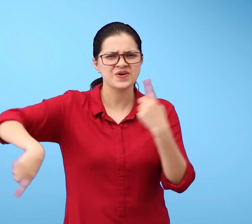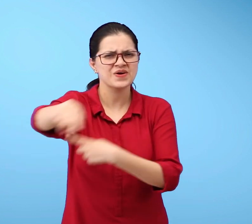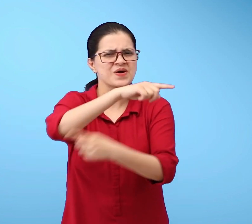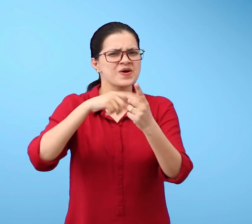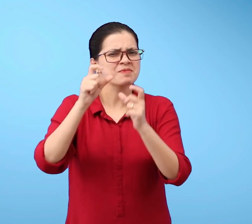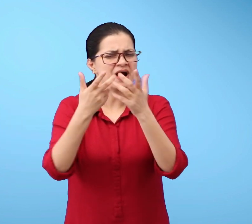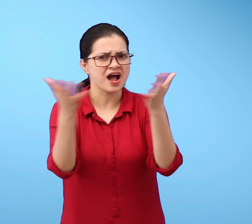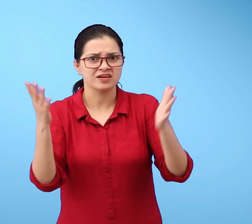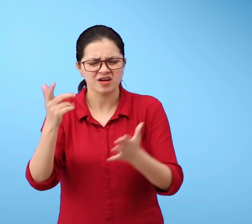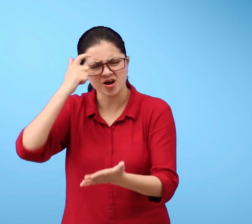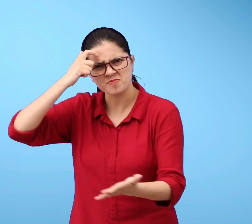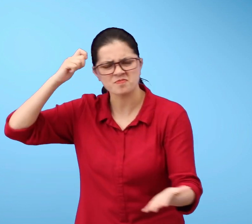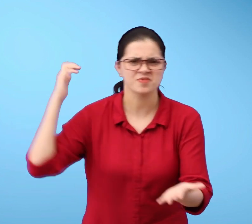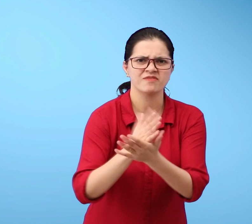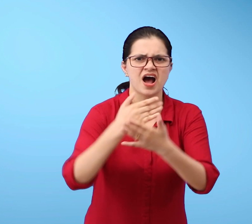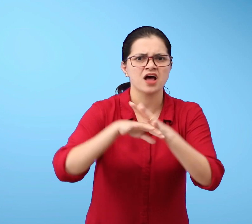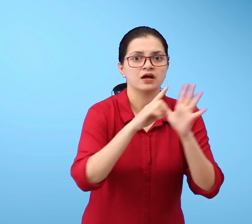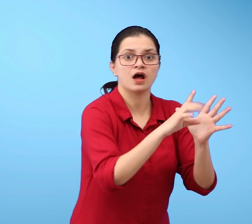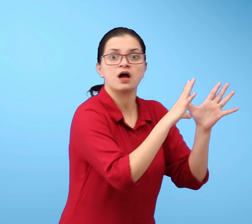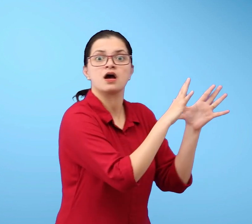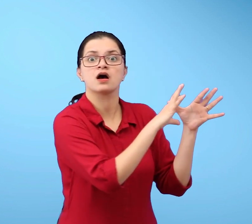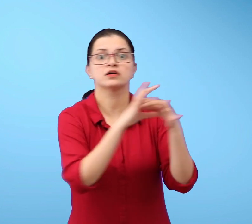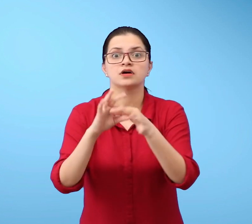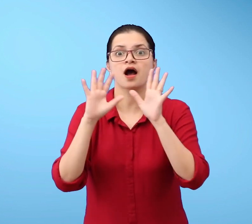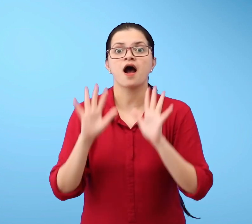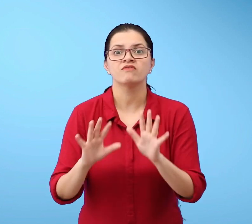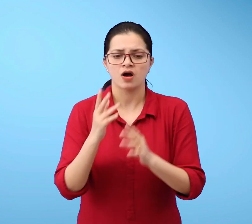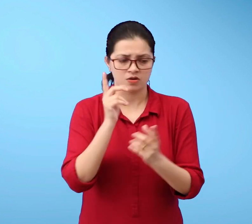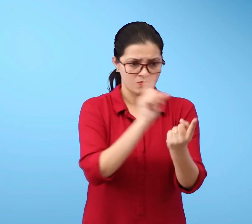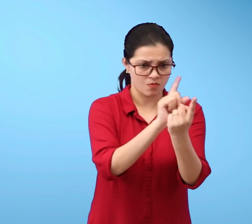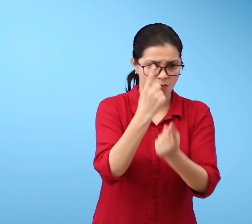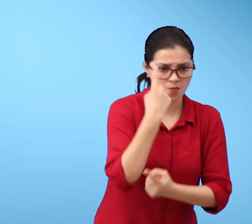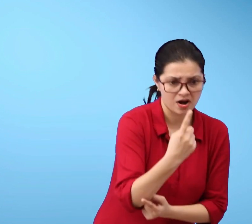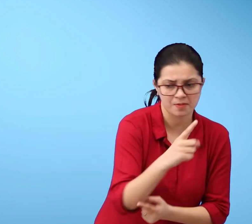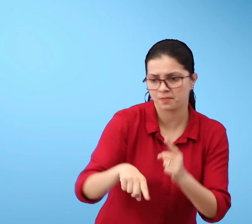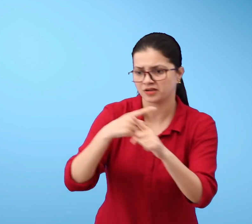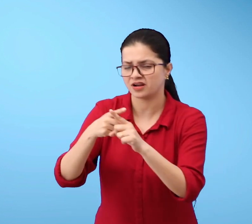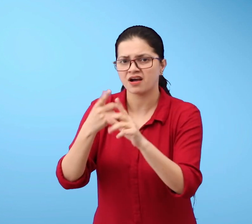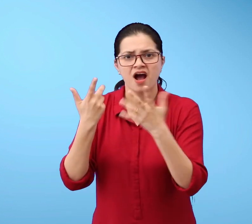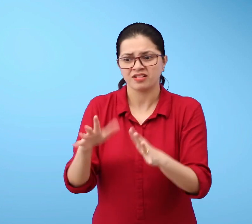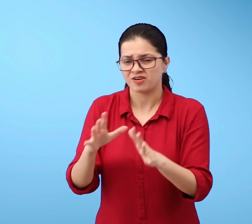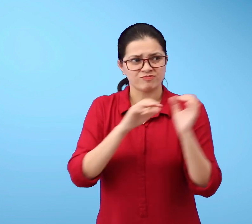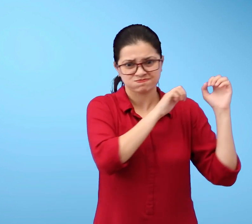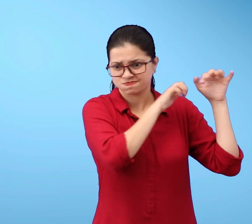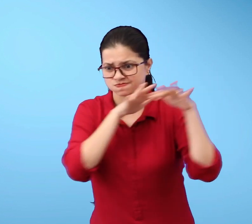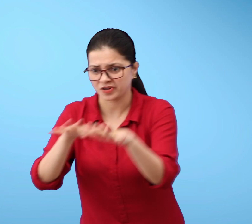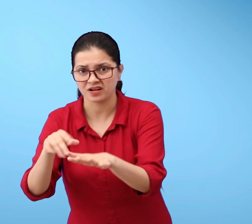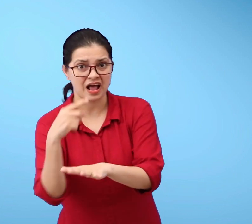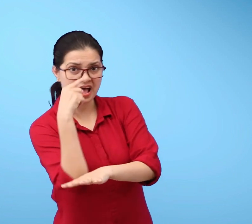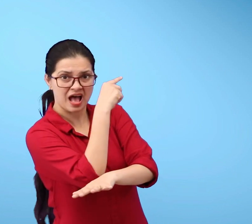They believed that ultimately both the Atma and the Brahma were one.